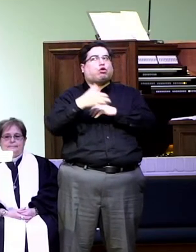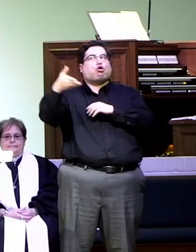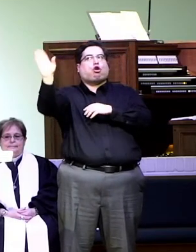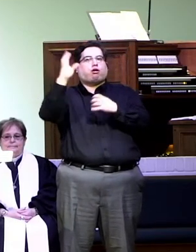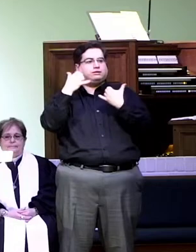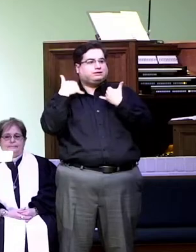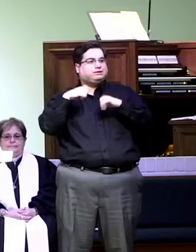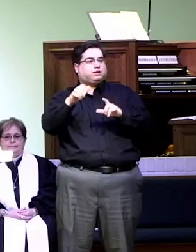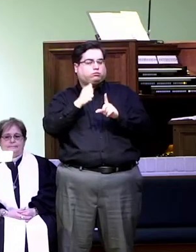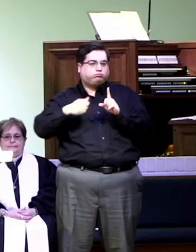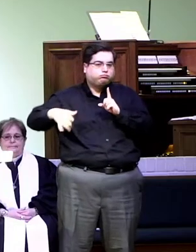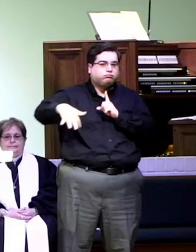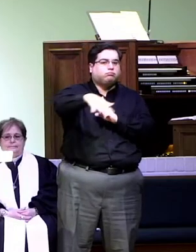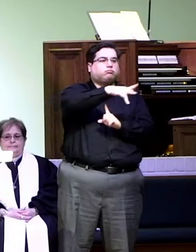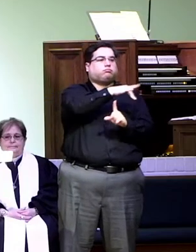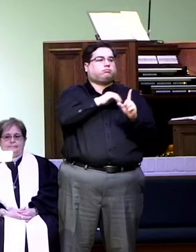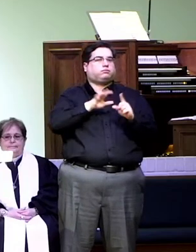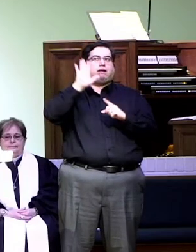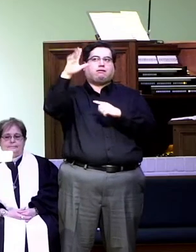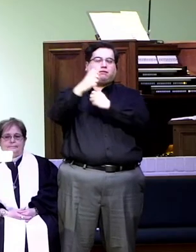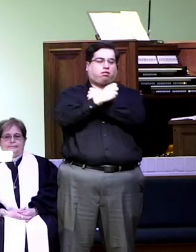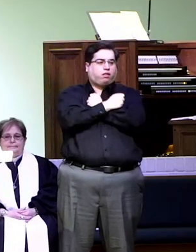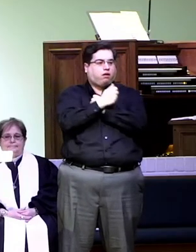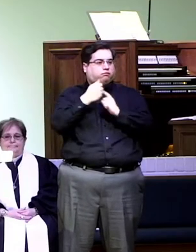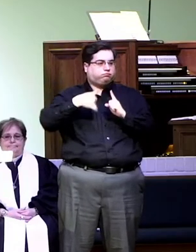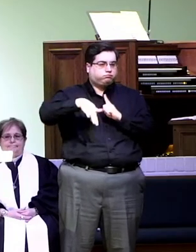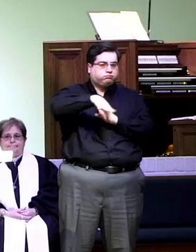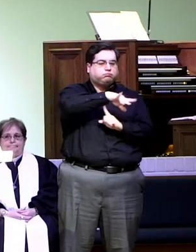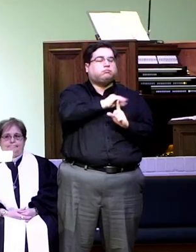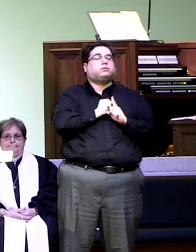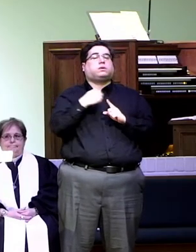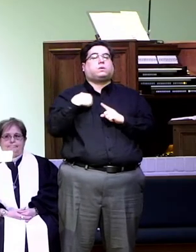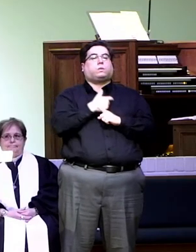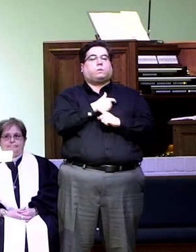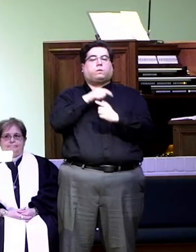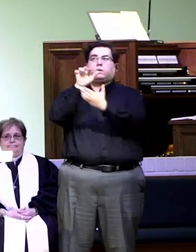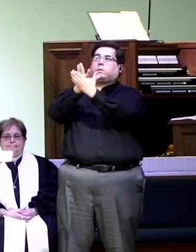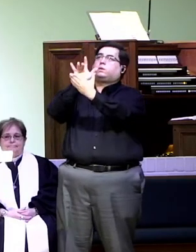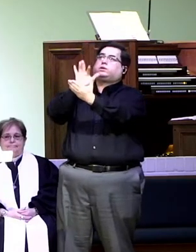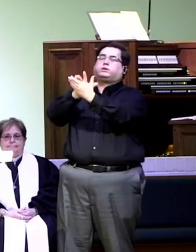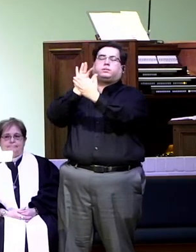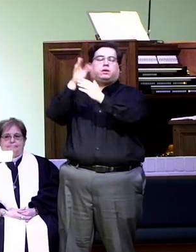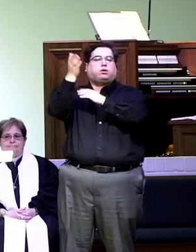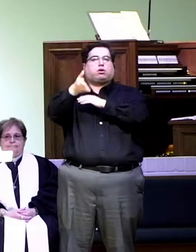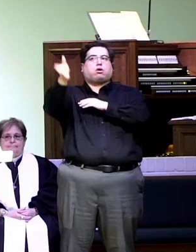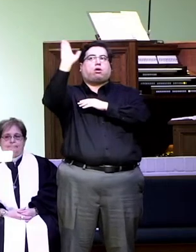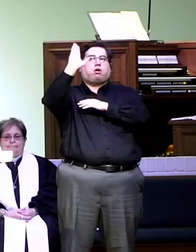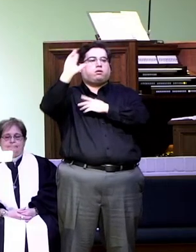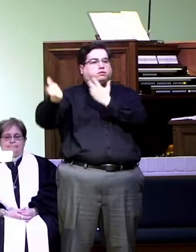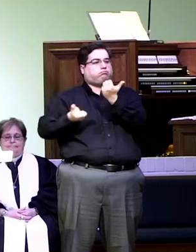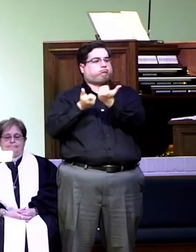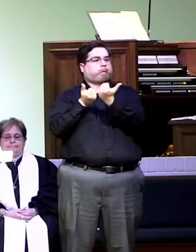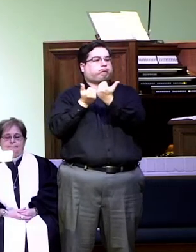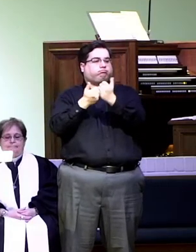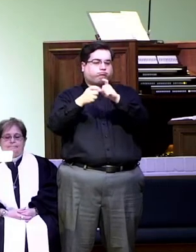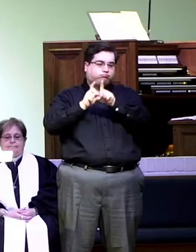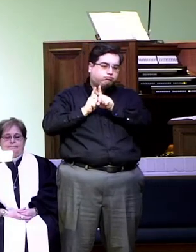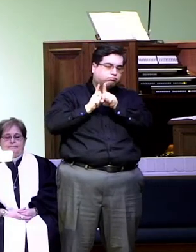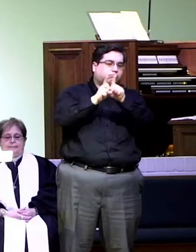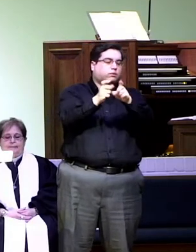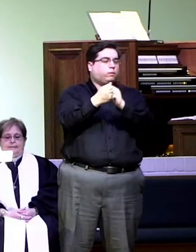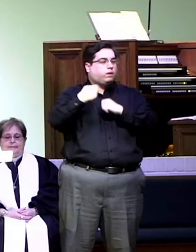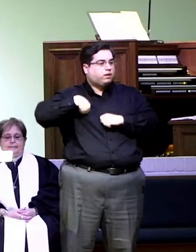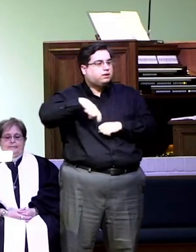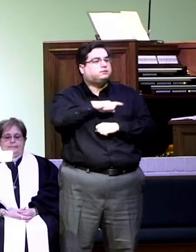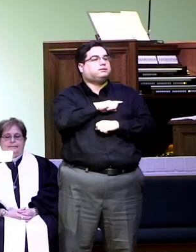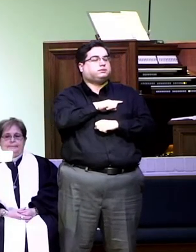us. We worship a God who walks alongside of us, and